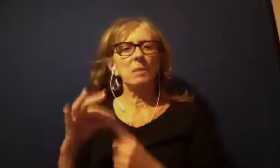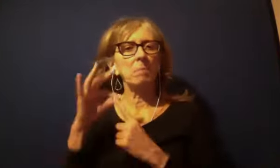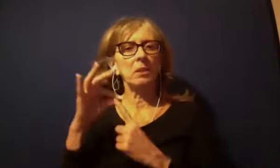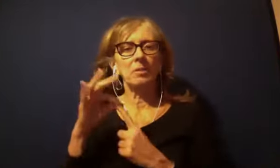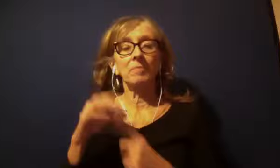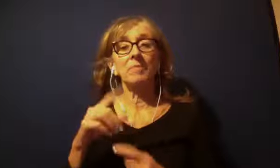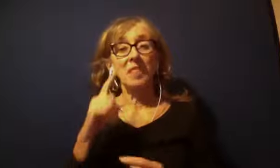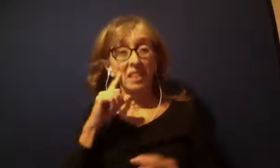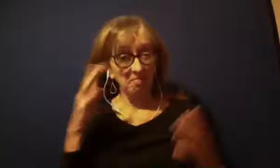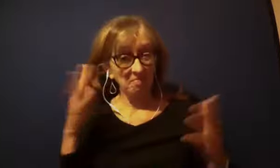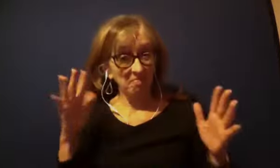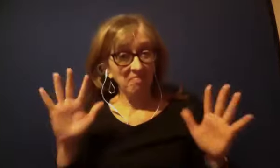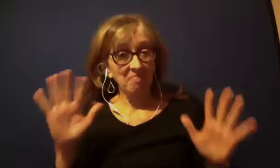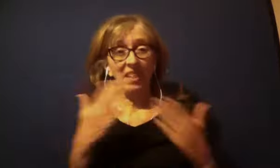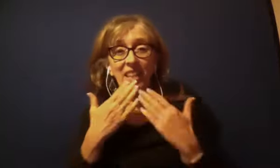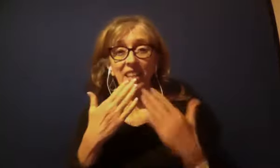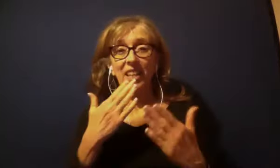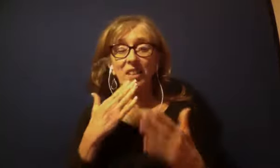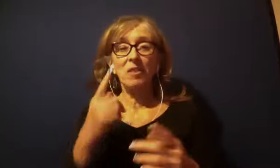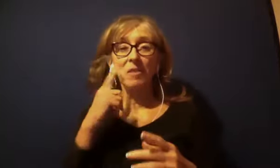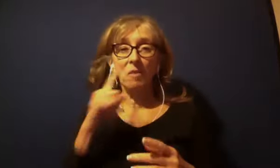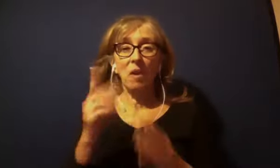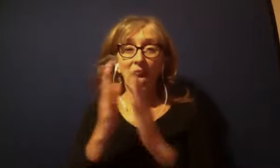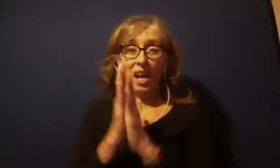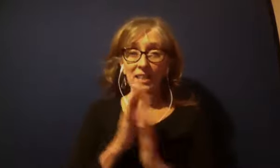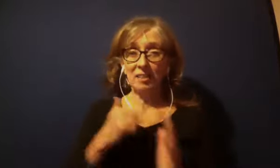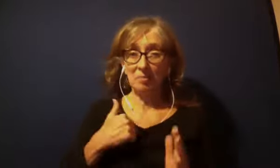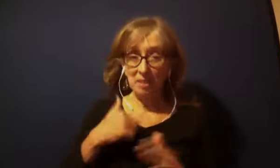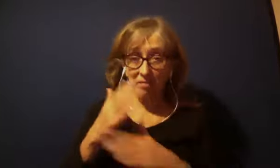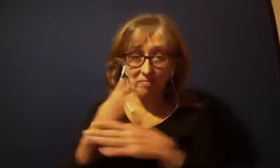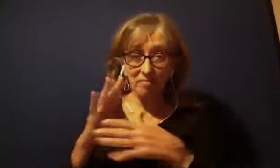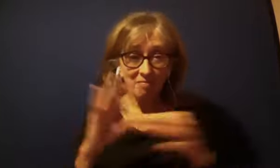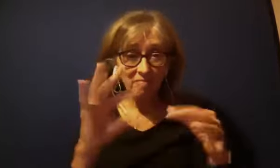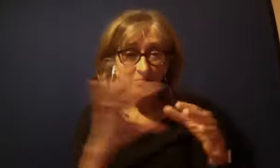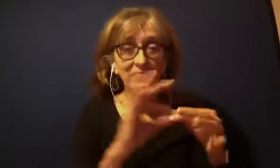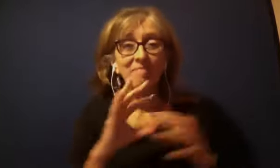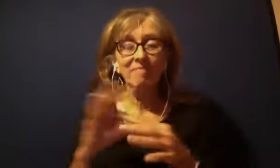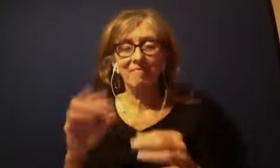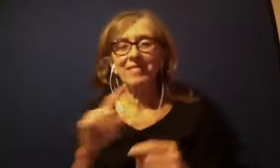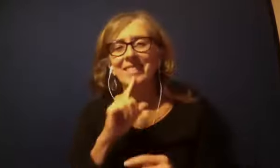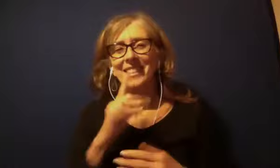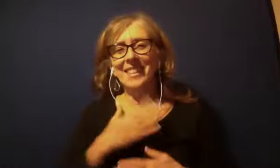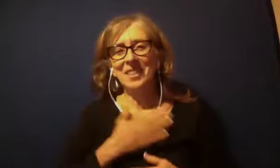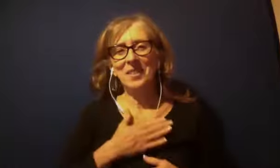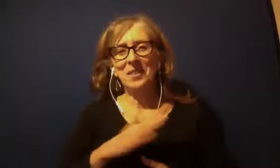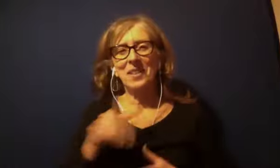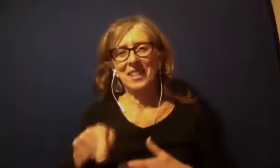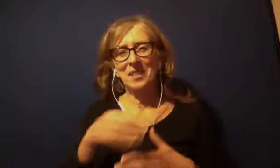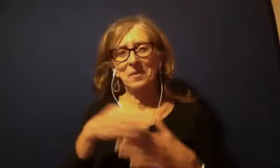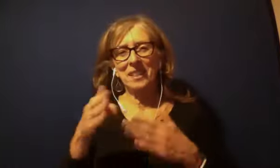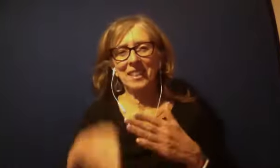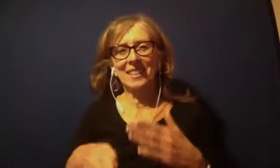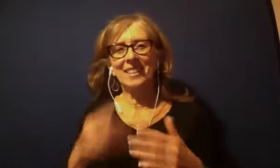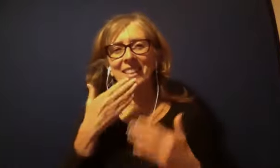just leave it there. Thank you so much for asking me to share, and enjoy the rest of the weekend. Thanks, everyone.